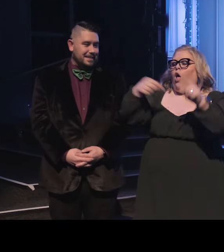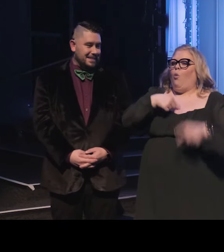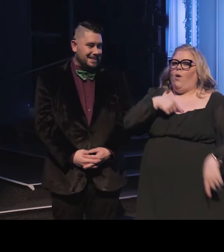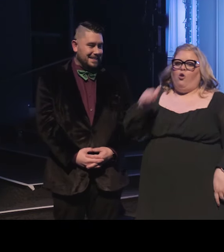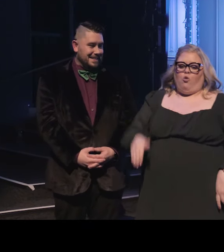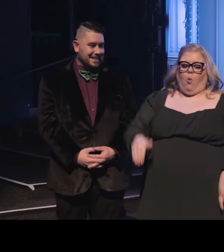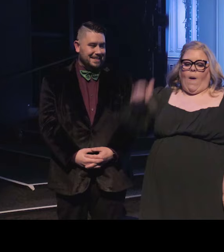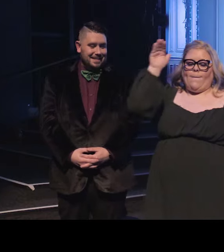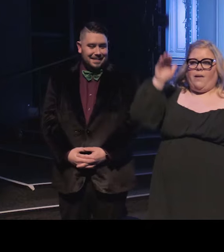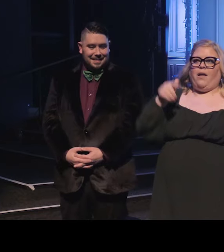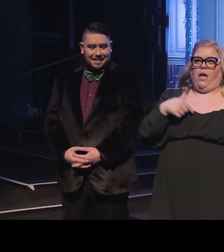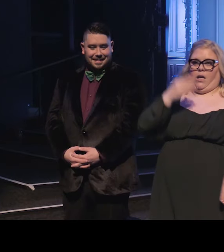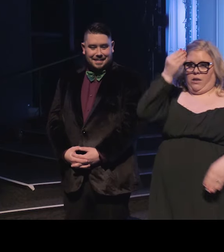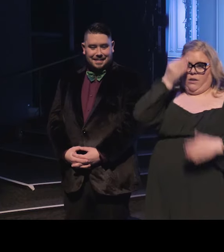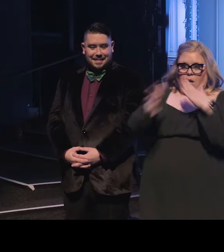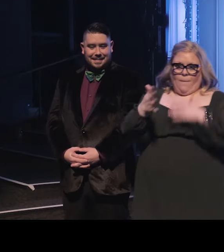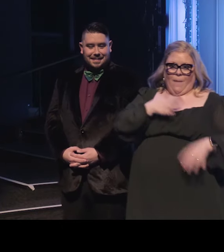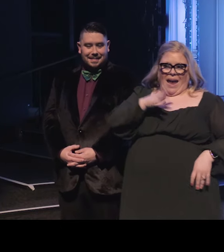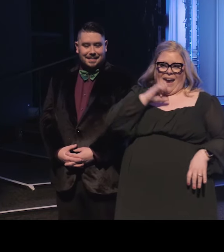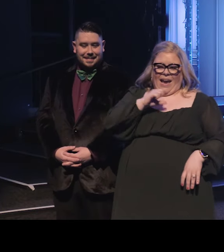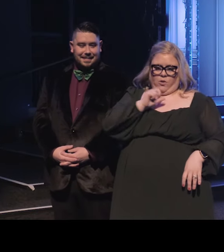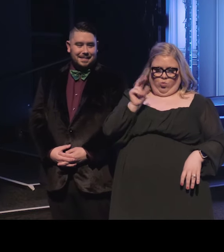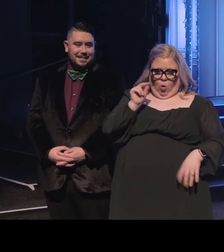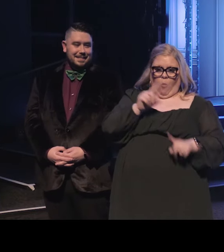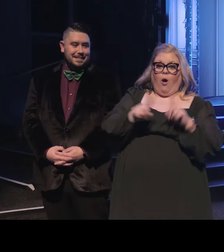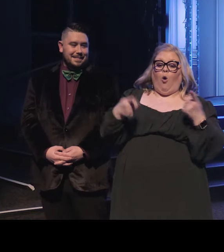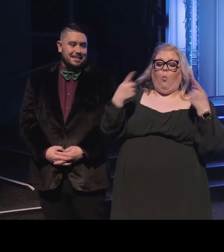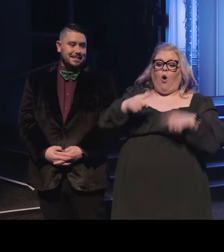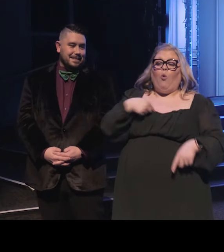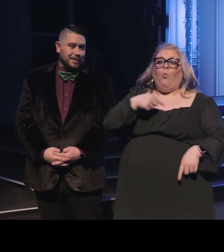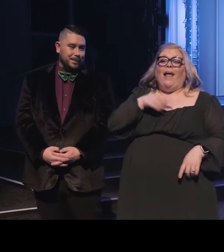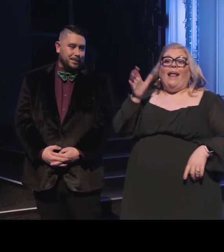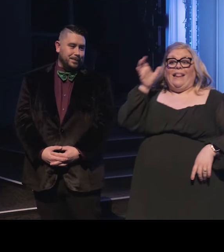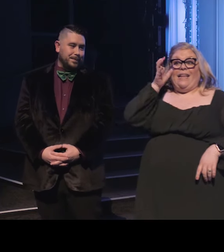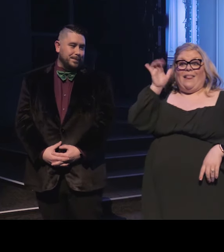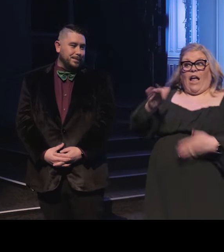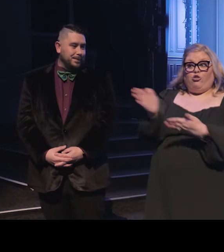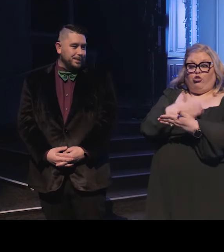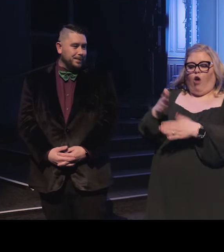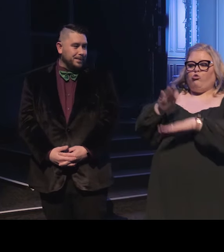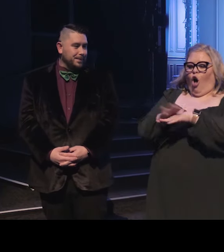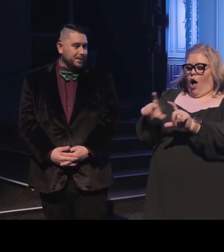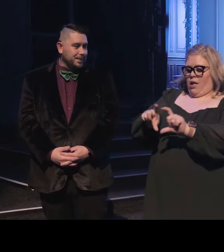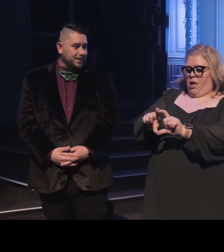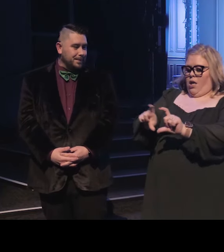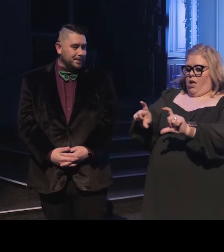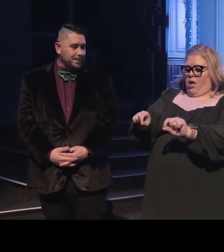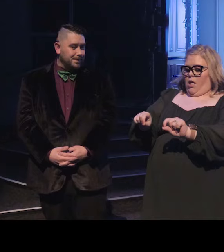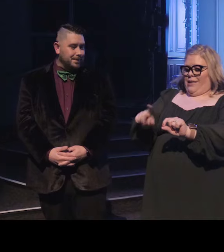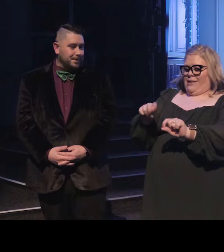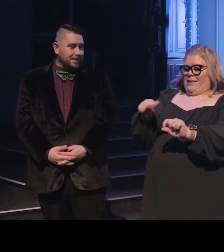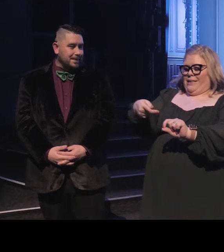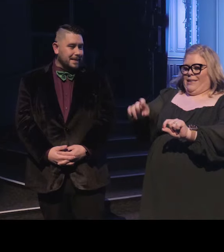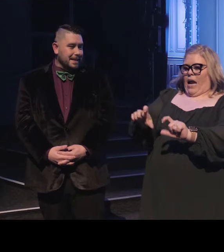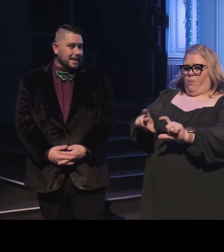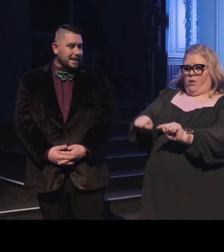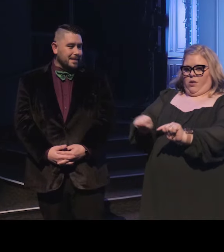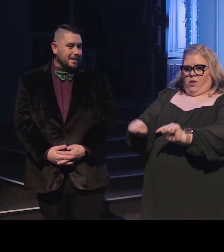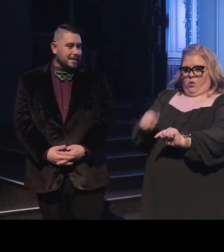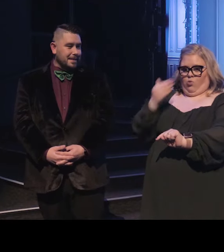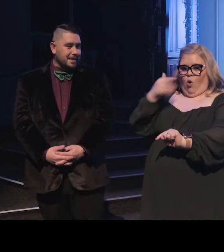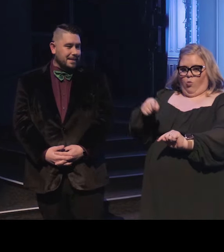going to age myself, but when we would listen to this song, it was on cassette tape. Yes. So much that it broke. And so you can tell your kids that that's not something